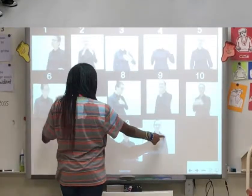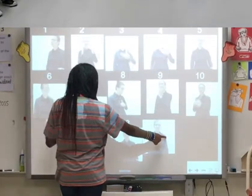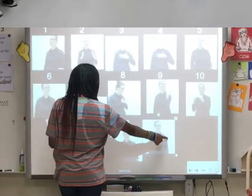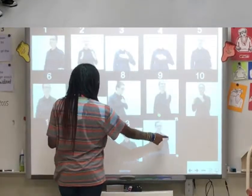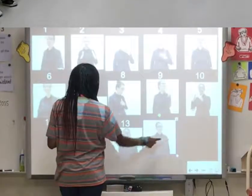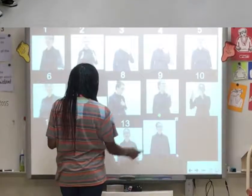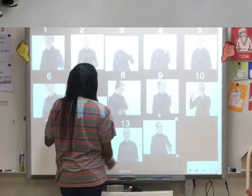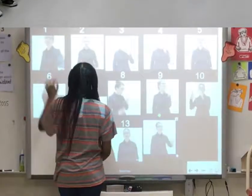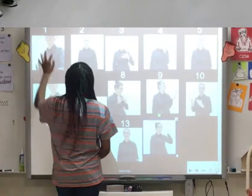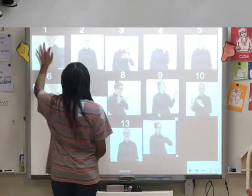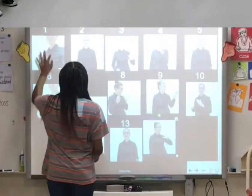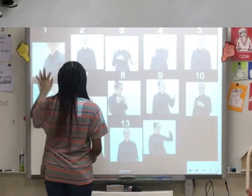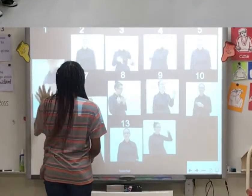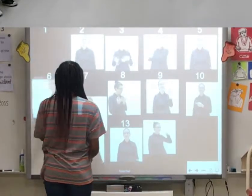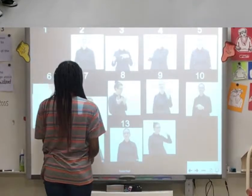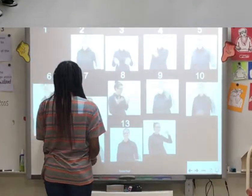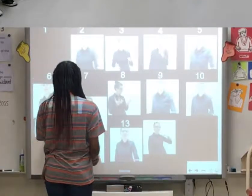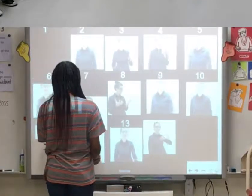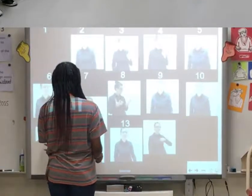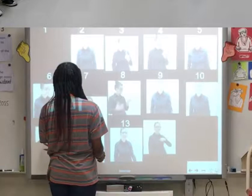you move it up to this number 4.